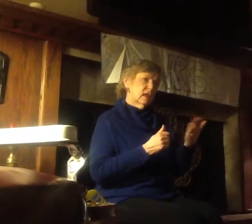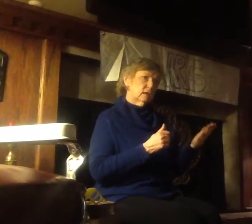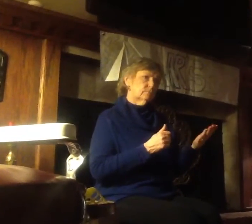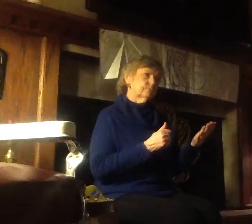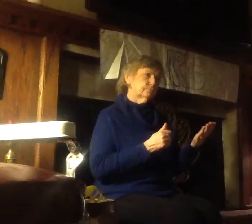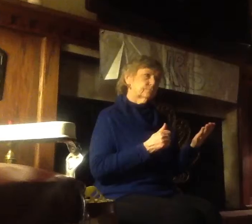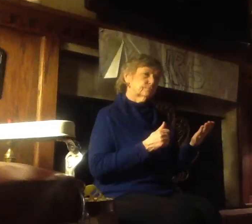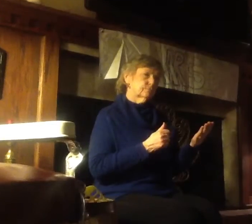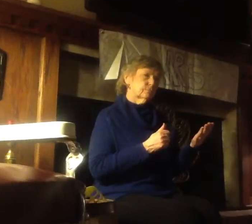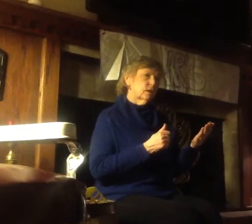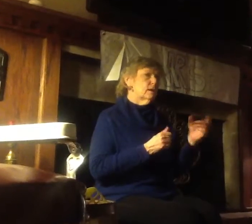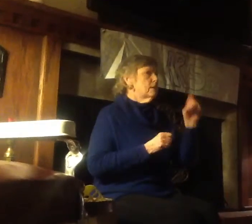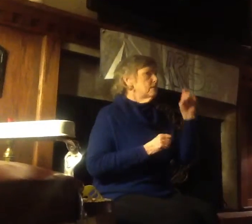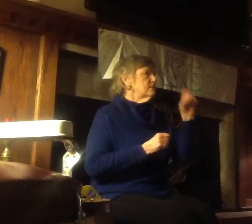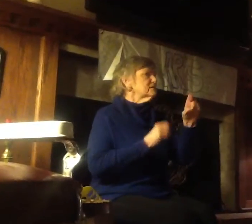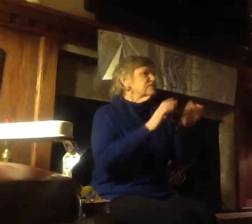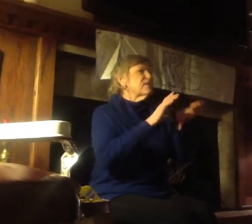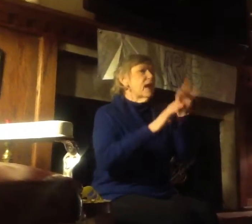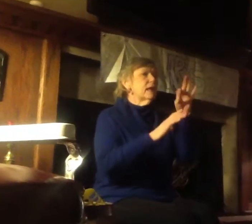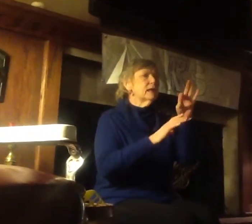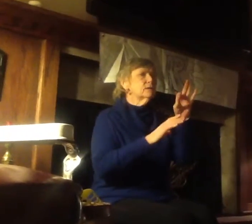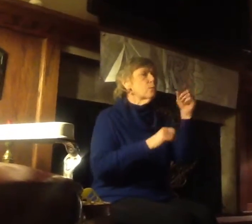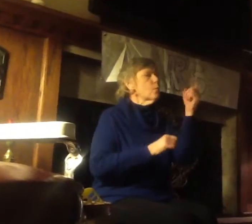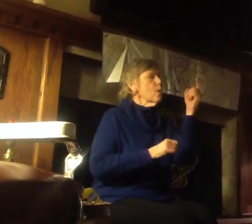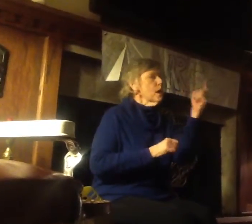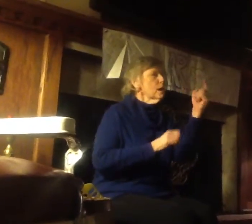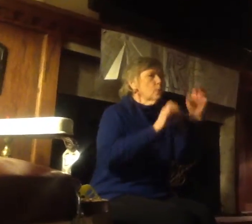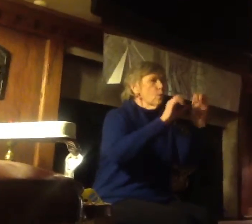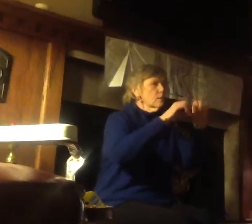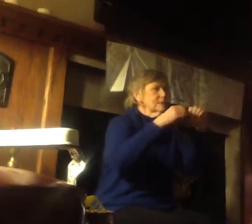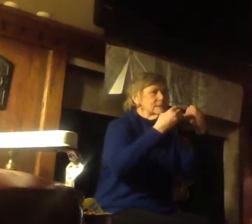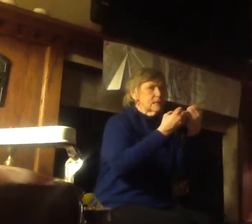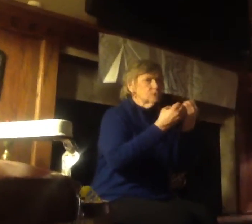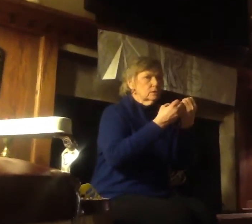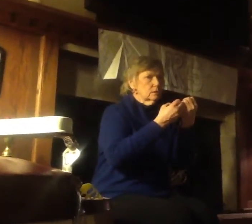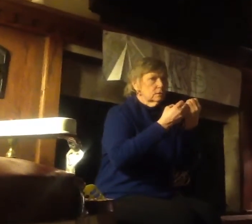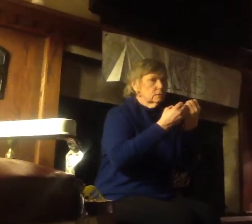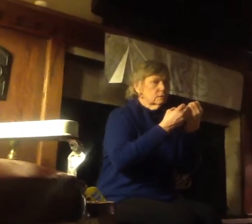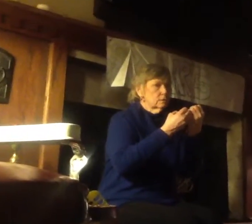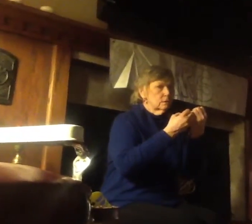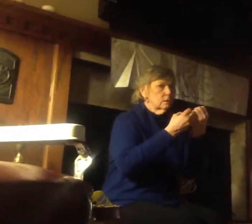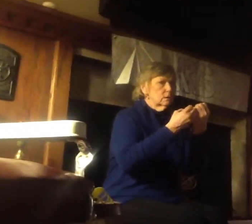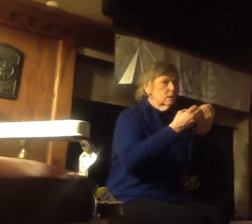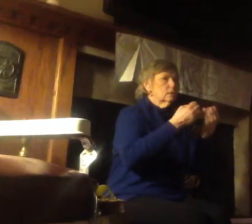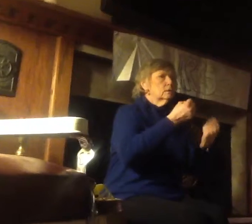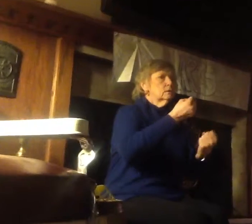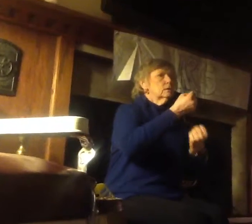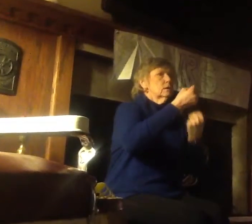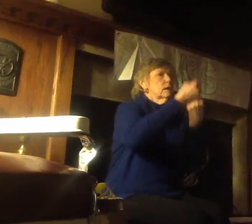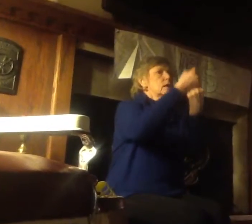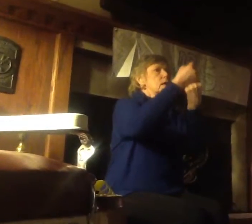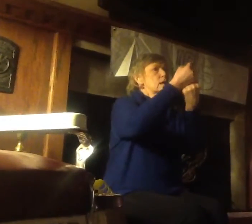Second thing, must find one organization,